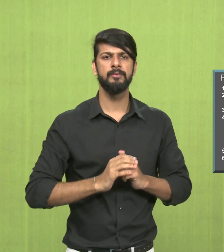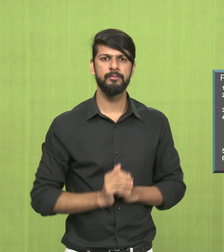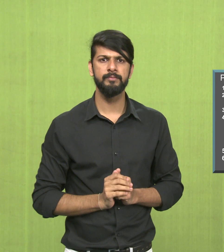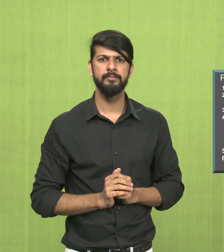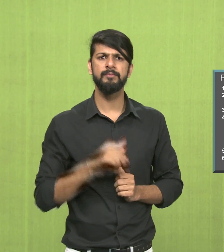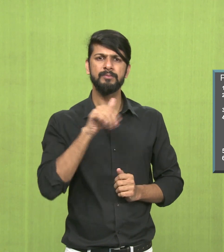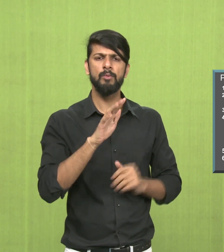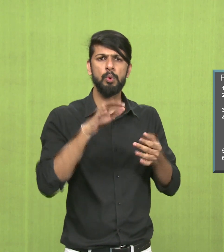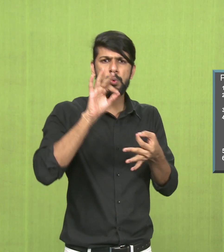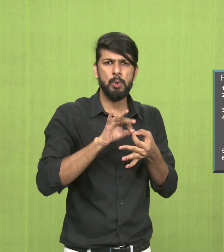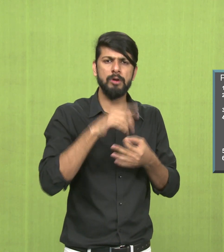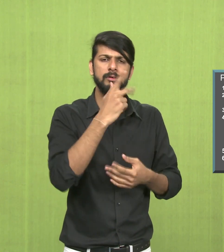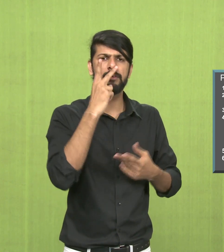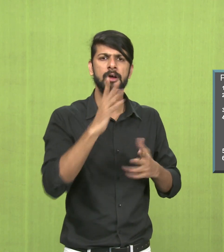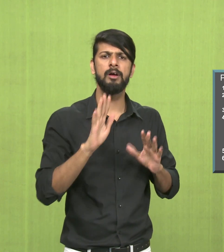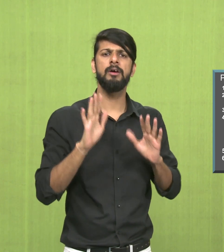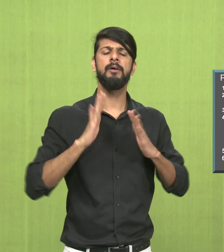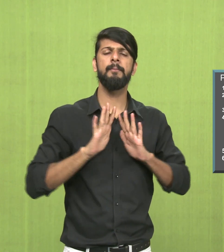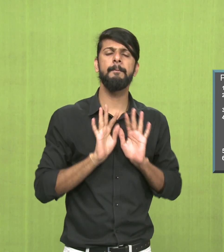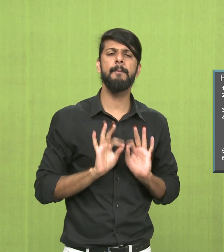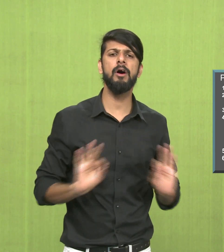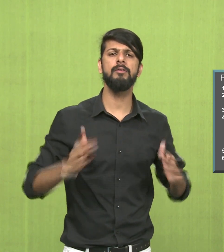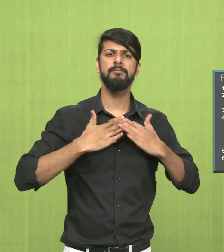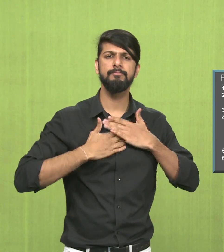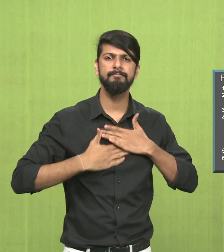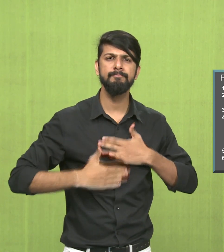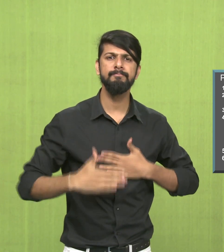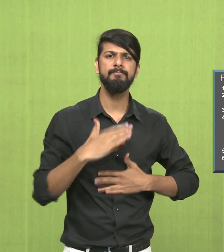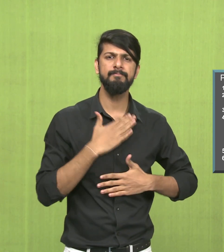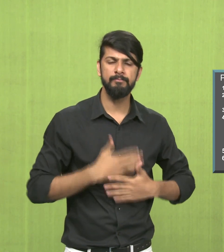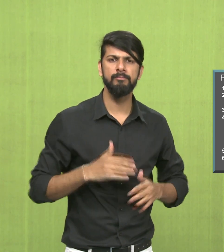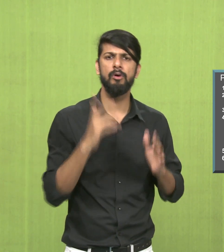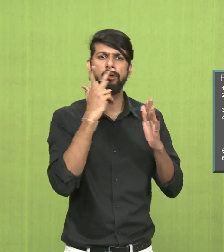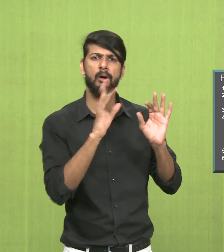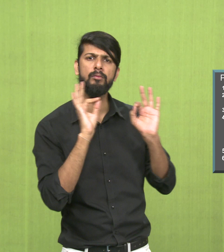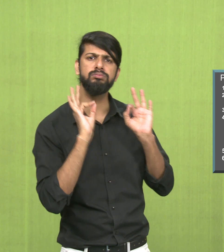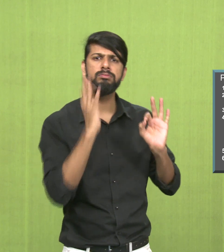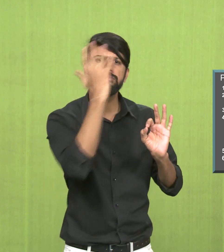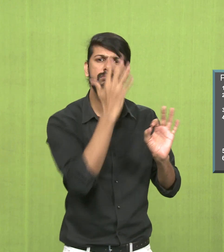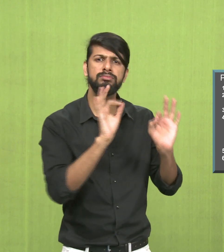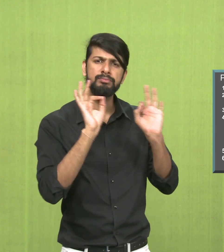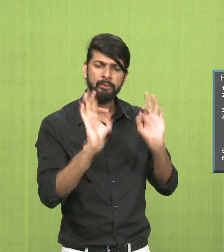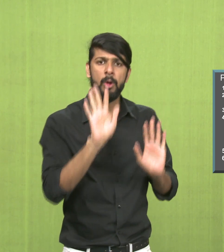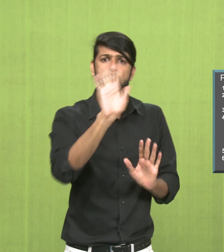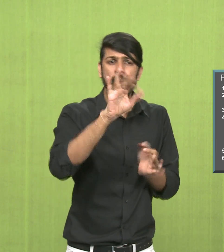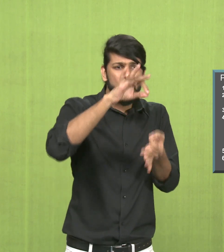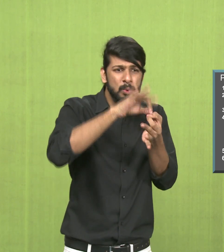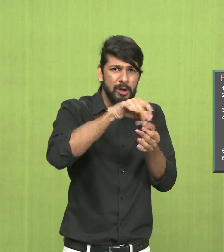symbolic of a meditative state of the Bodhisattva, and the features you see is a calm,